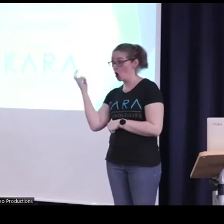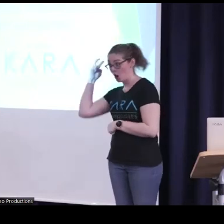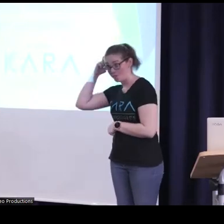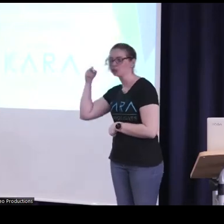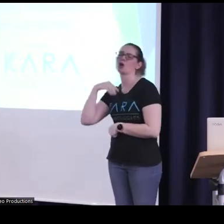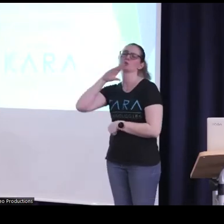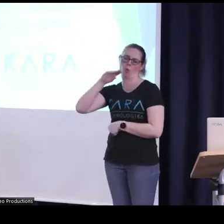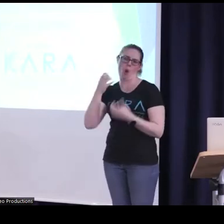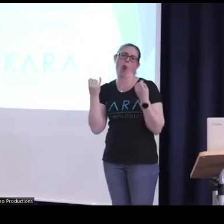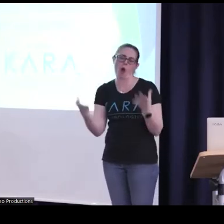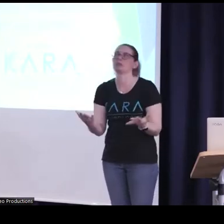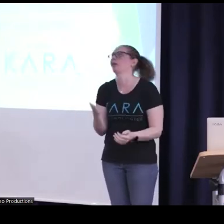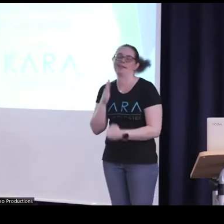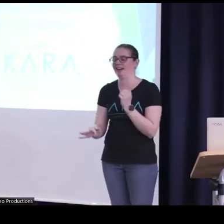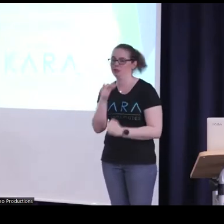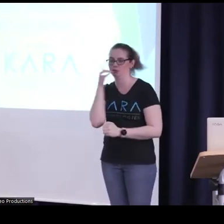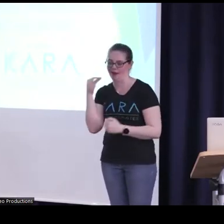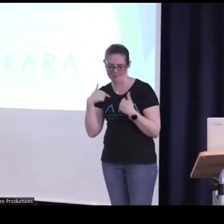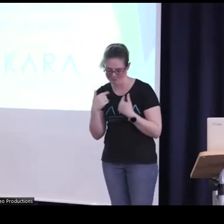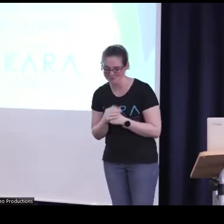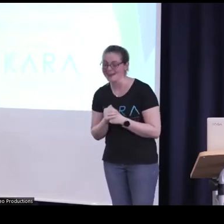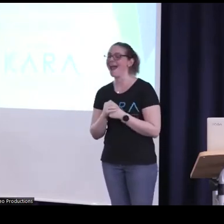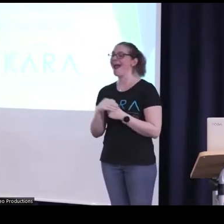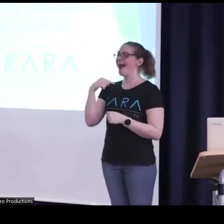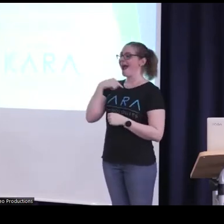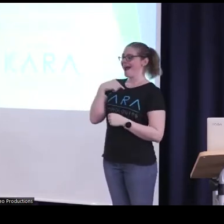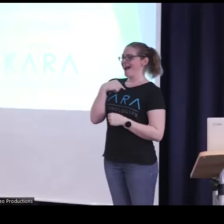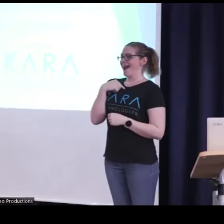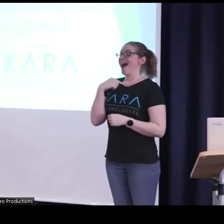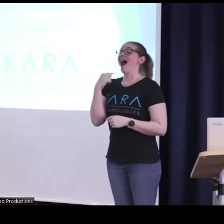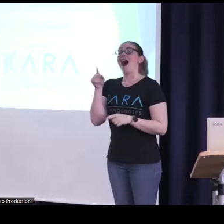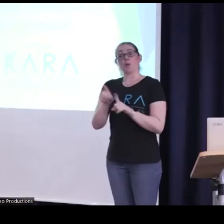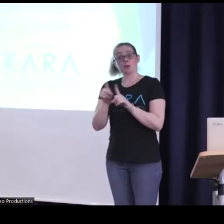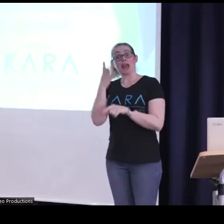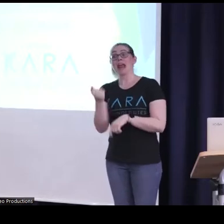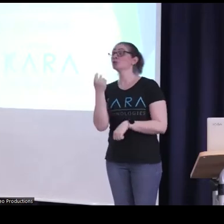deaf. I have a cochlear and I speak a lot. I actually never shut up.